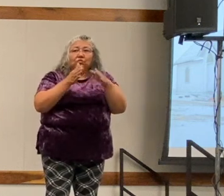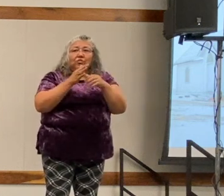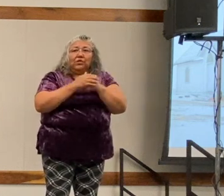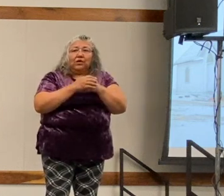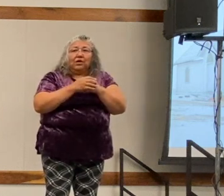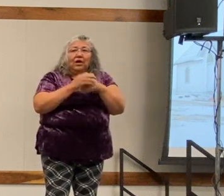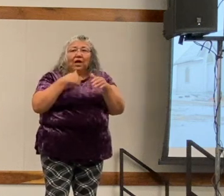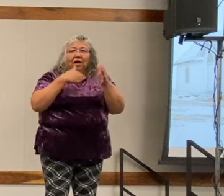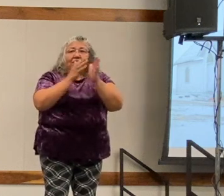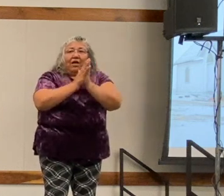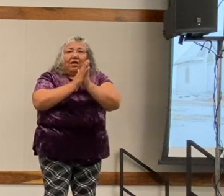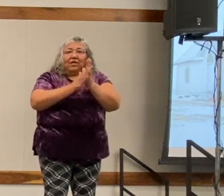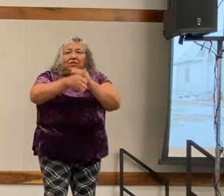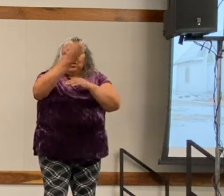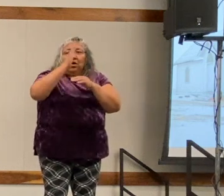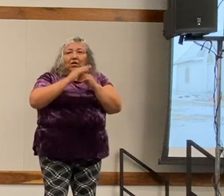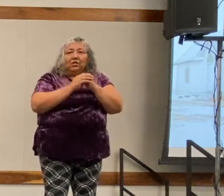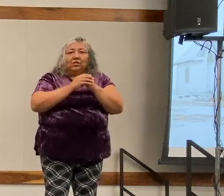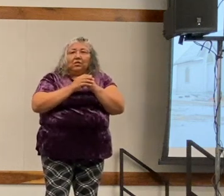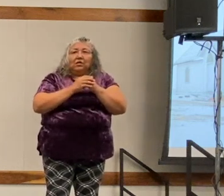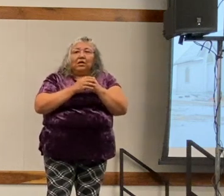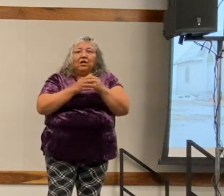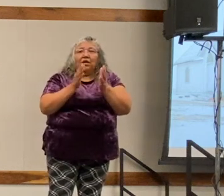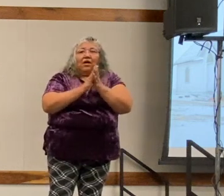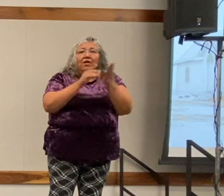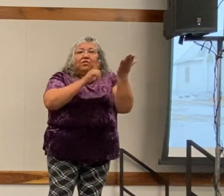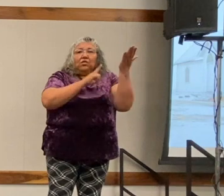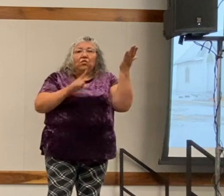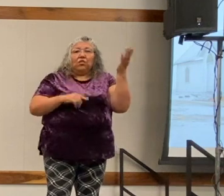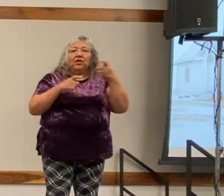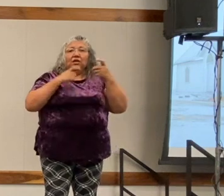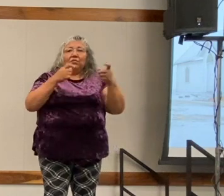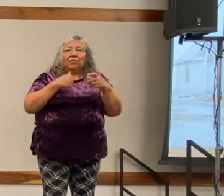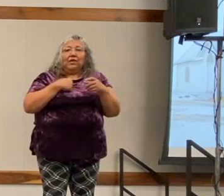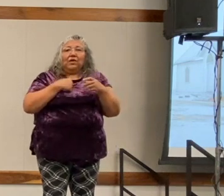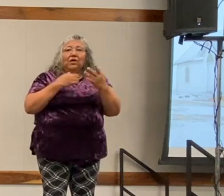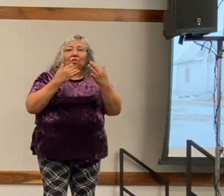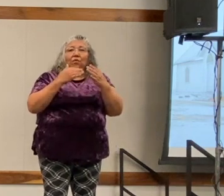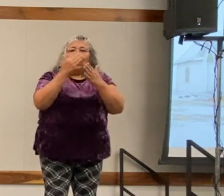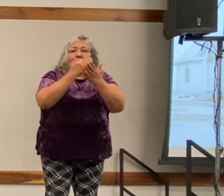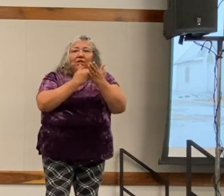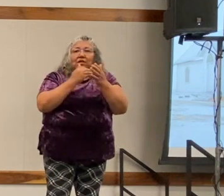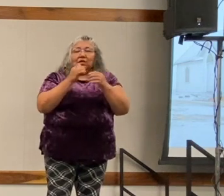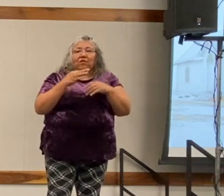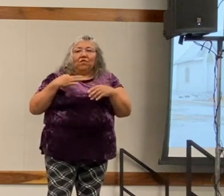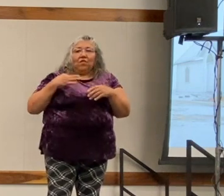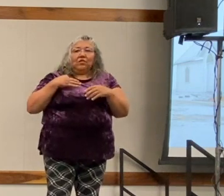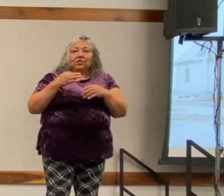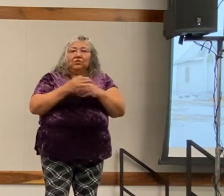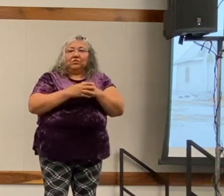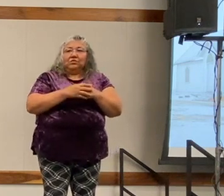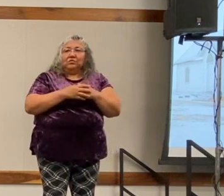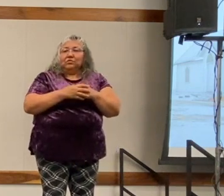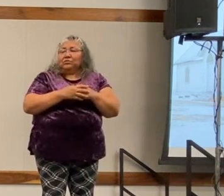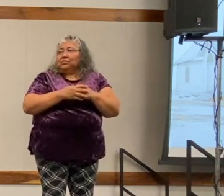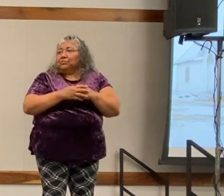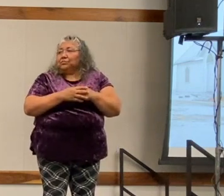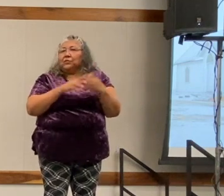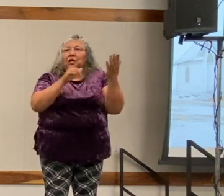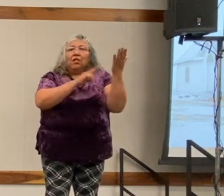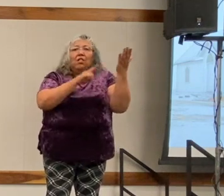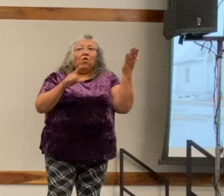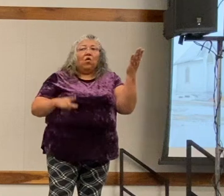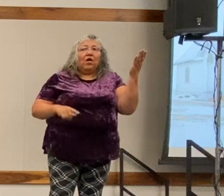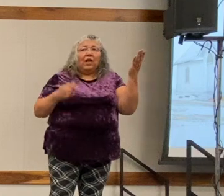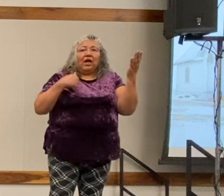So I've asked the Lord to give me a waiting list of volunteers. That's the dream of a pastor. Lord, if I